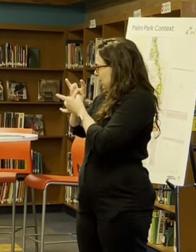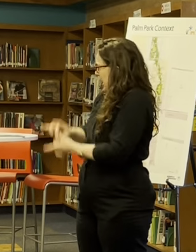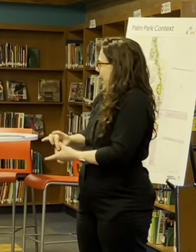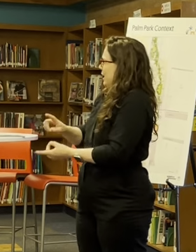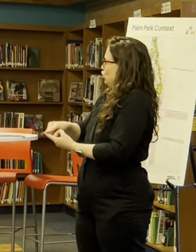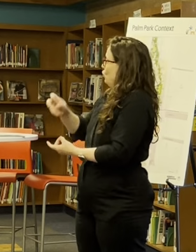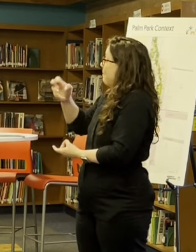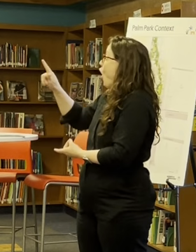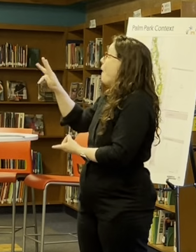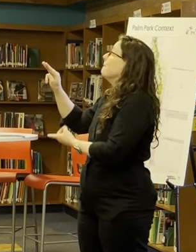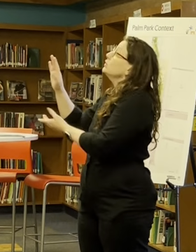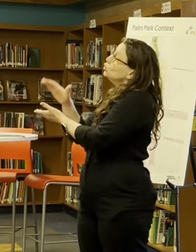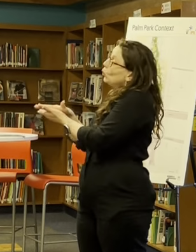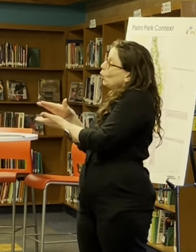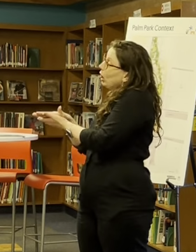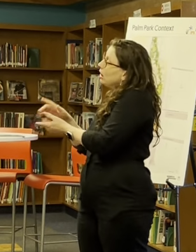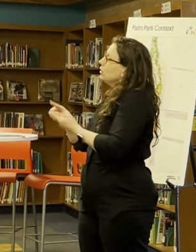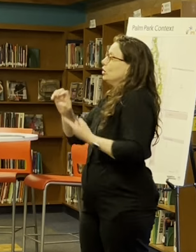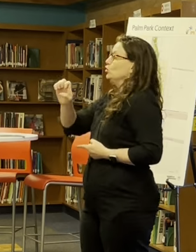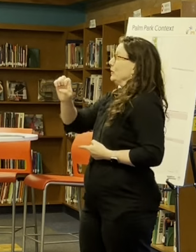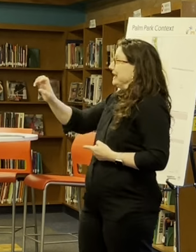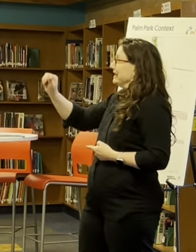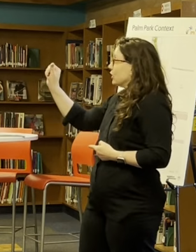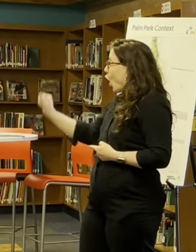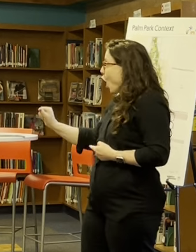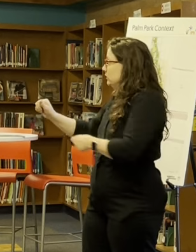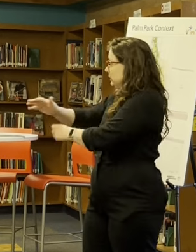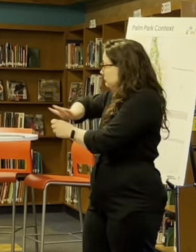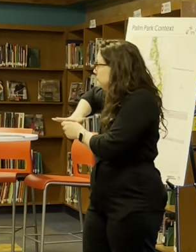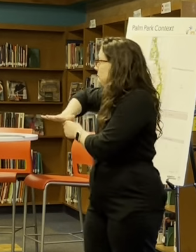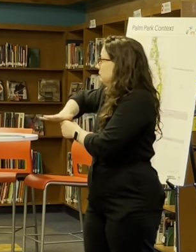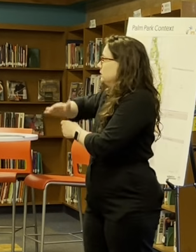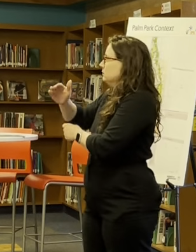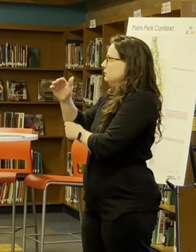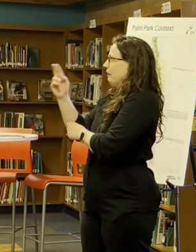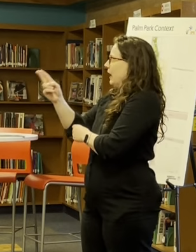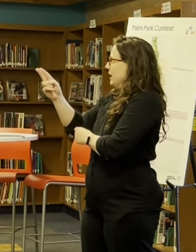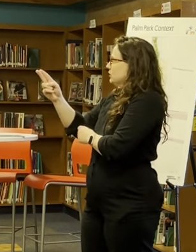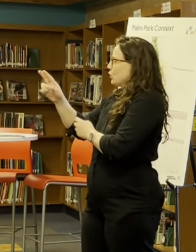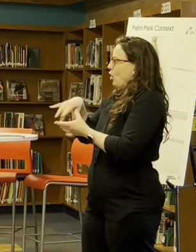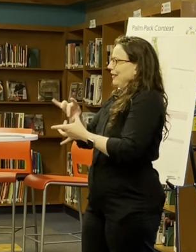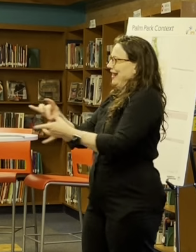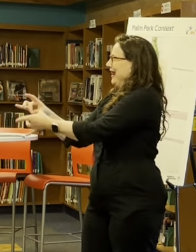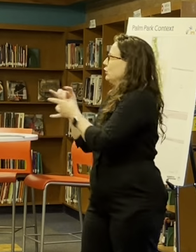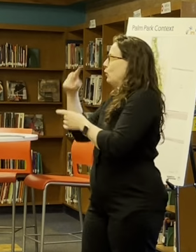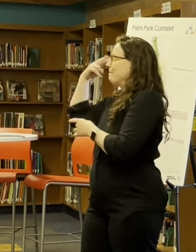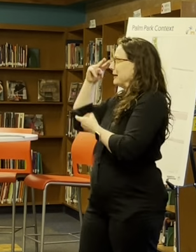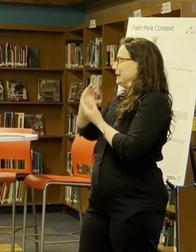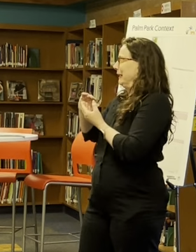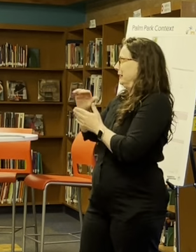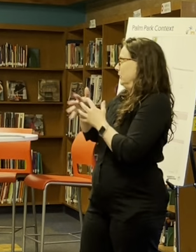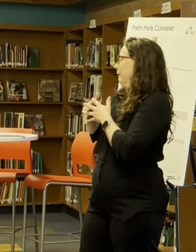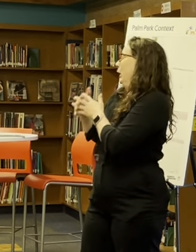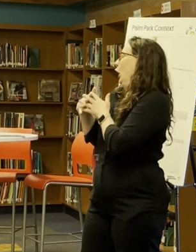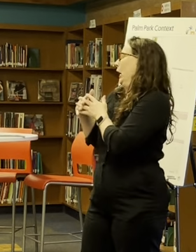Palm School, to the East Austin neighborhood, and the history of the park and its connection to the Mexican American